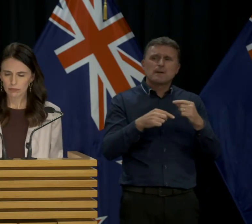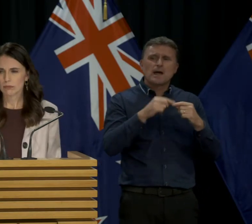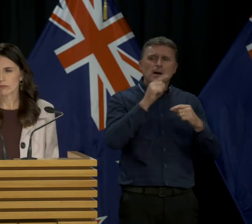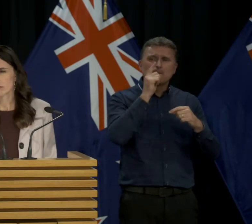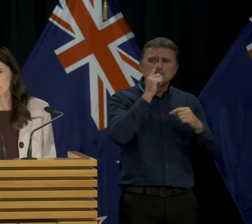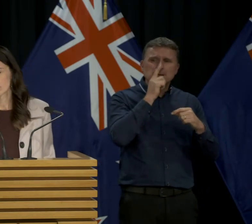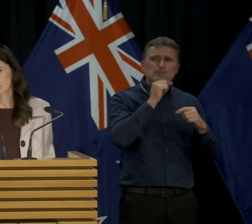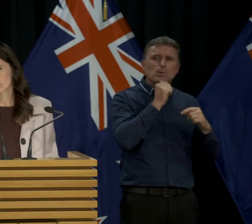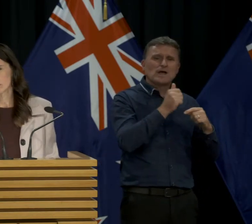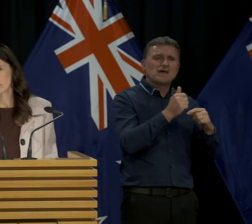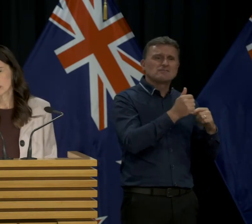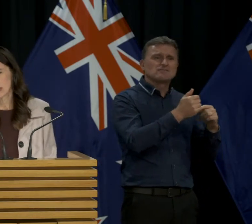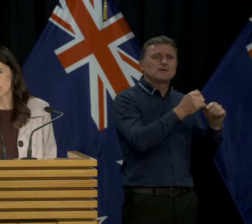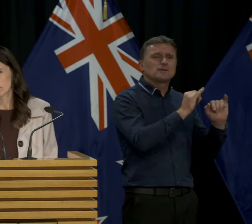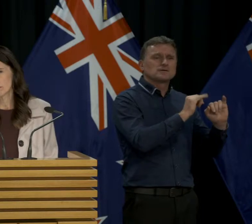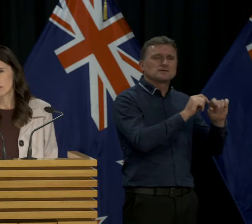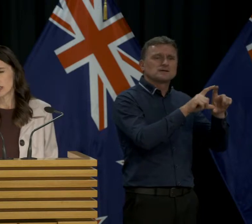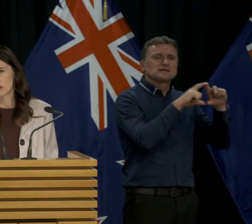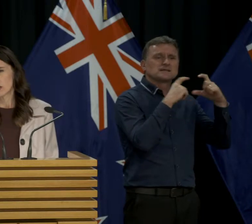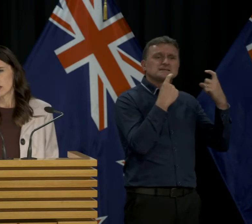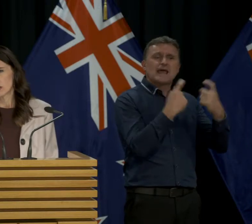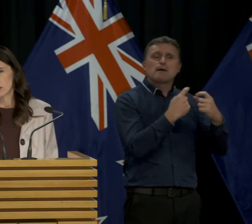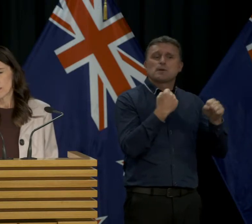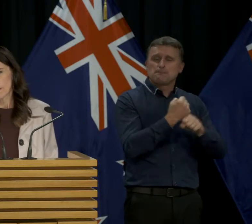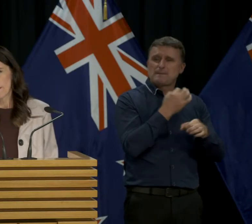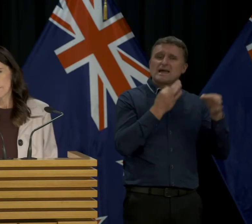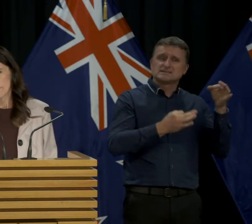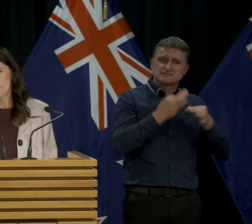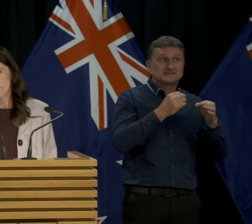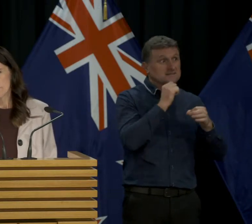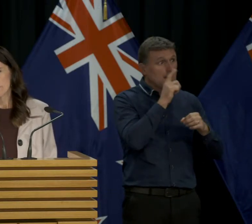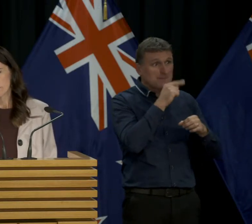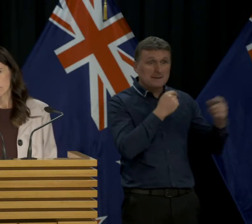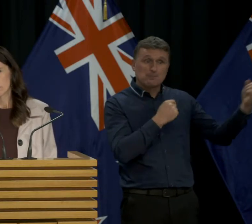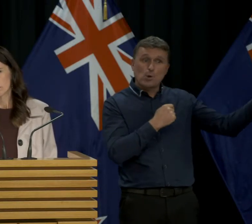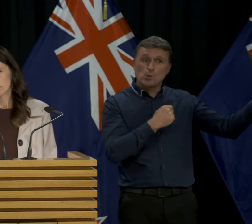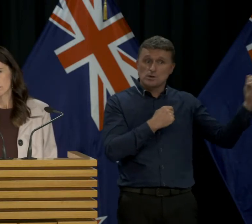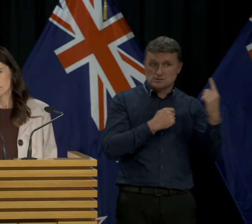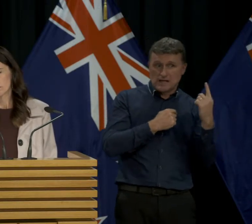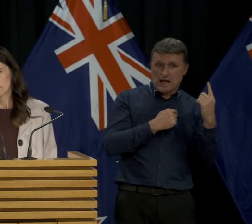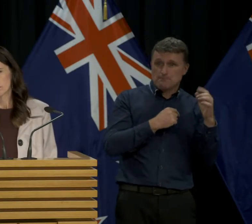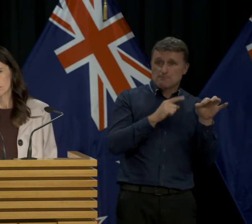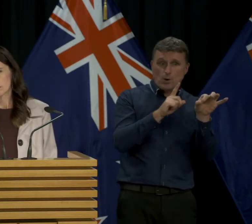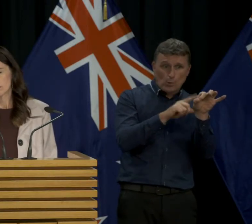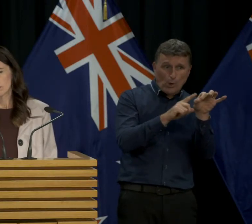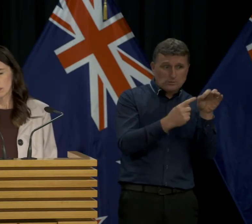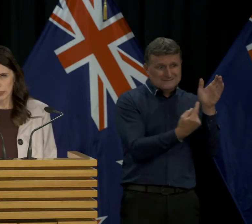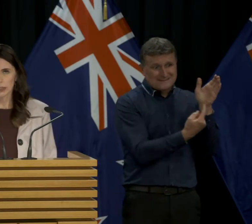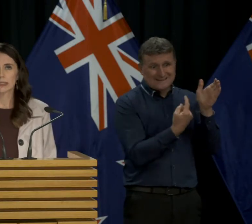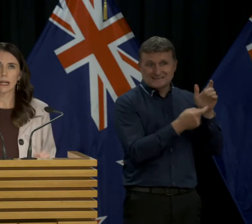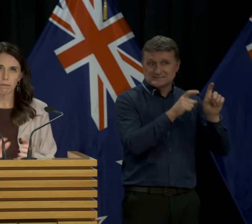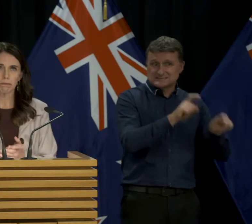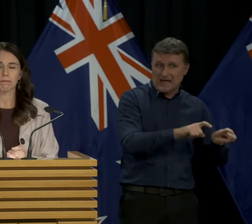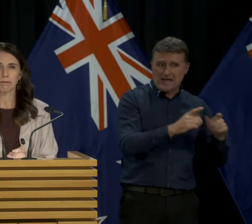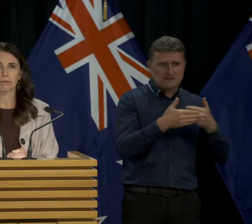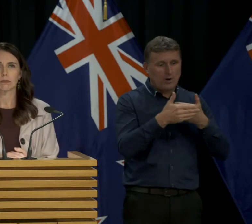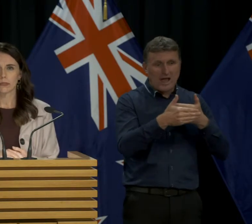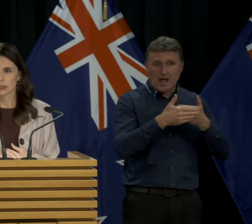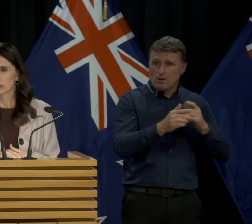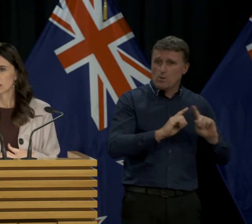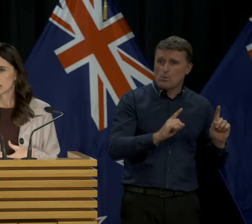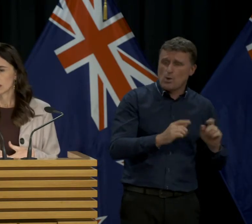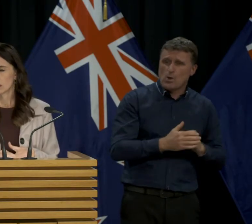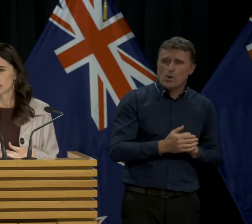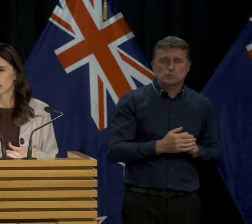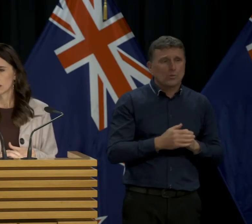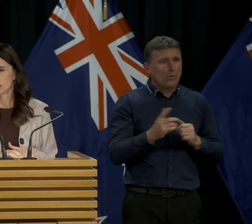returnees, particularly from red zone countries? You mentioned, there's been signals about some MIQ facilities will be decommissioned, some space will be for any